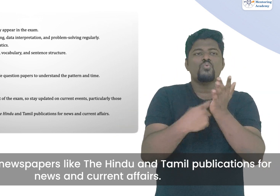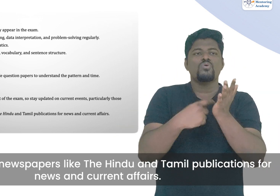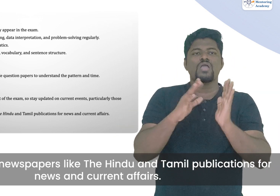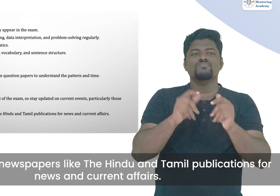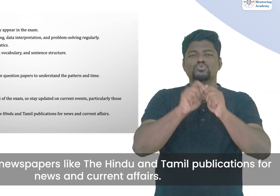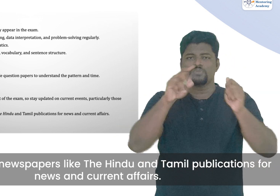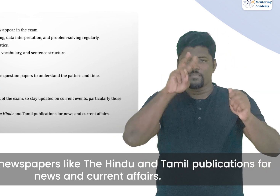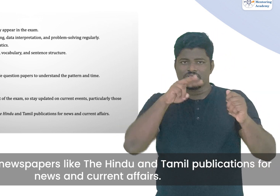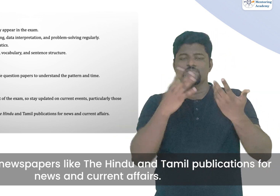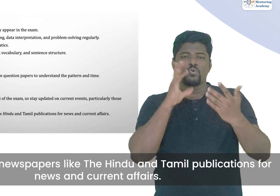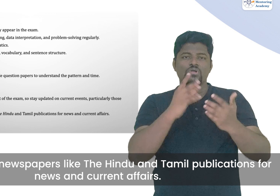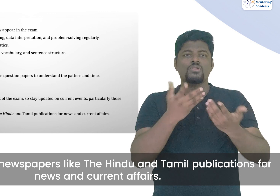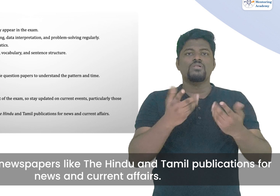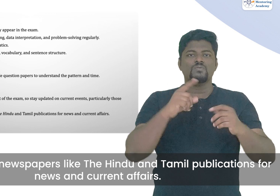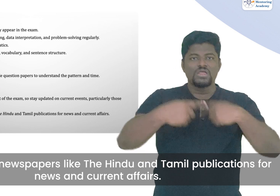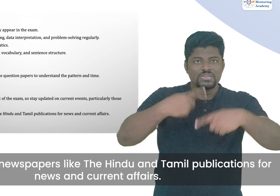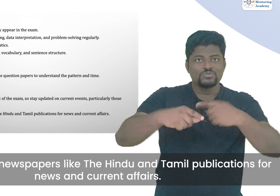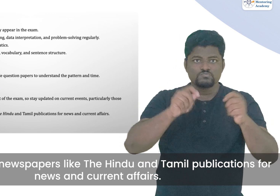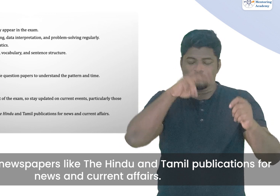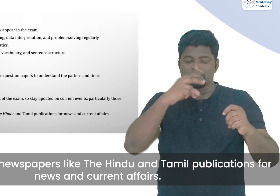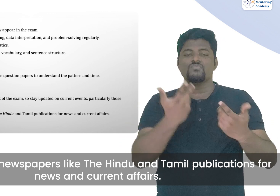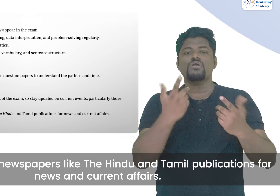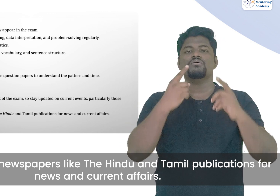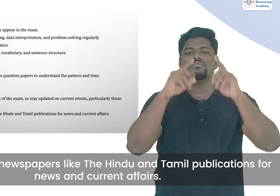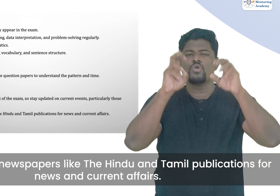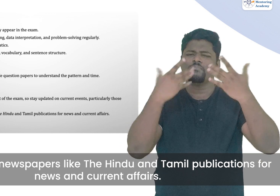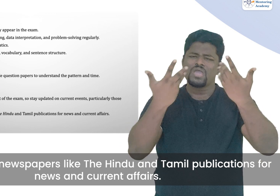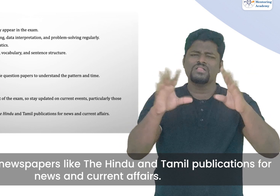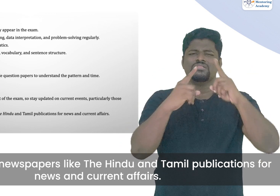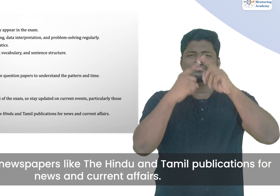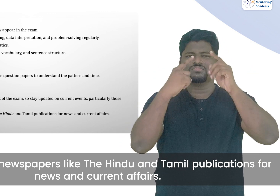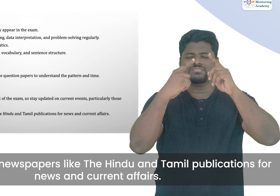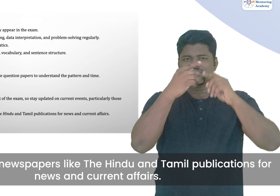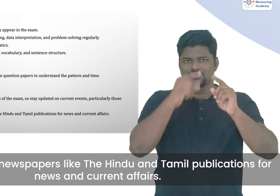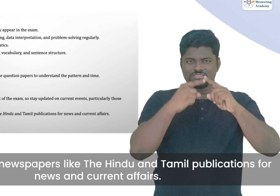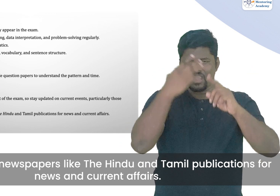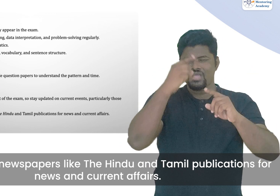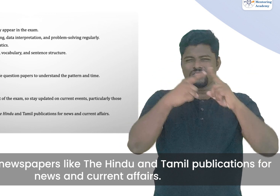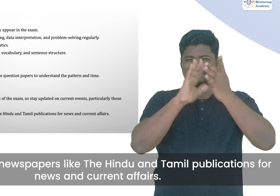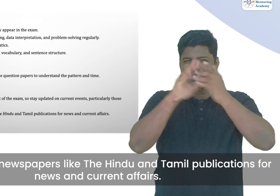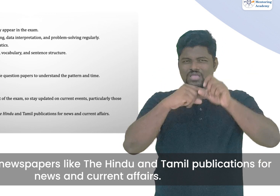Regularly read newspapers like the Hindu and Tamil publications for news and current affairs.